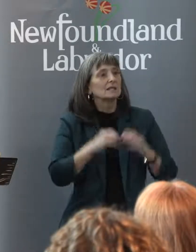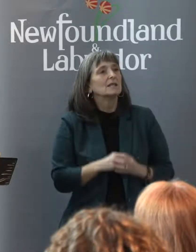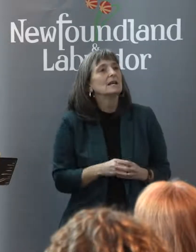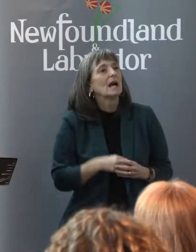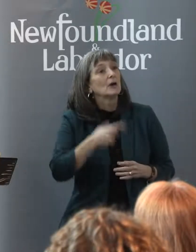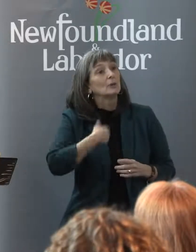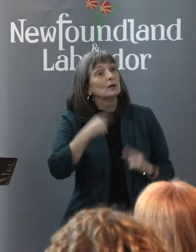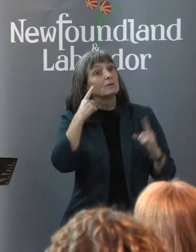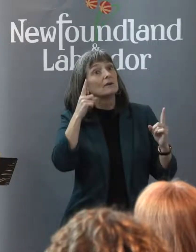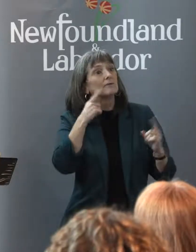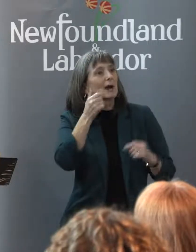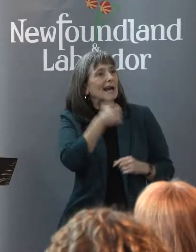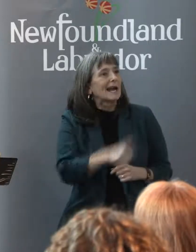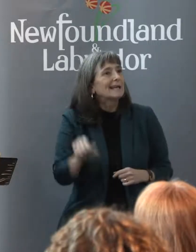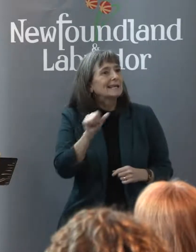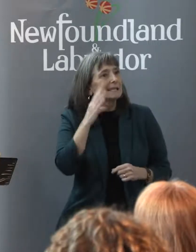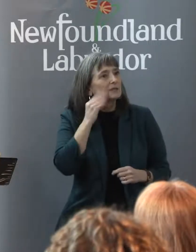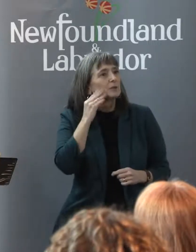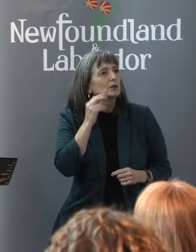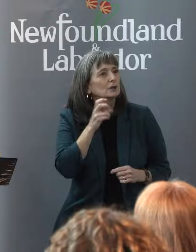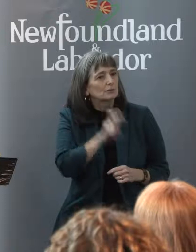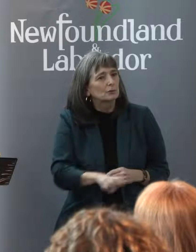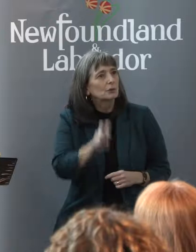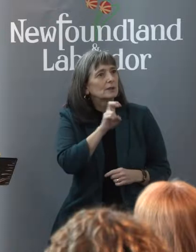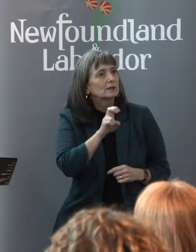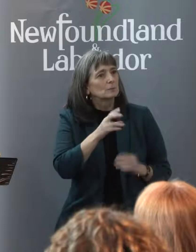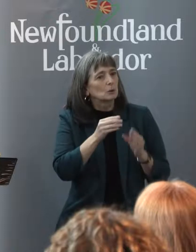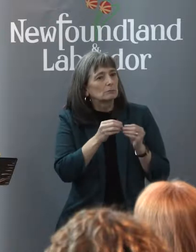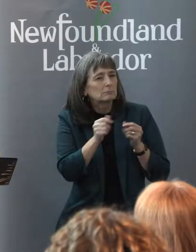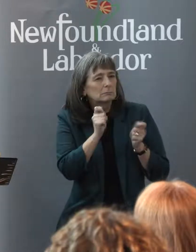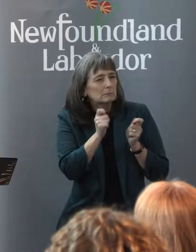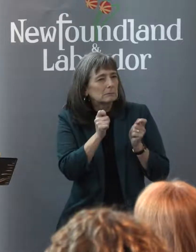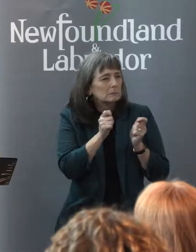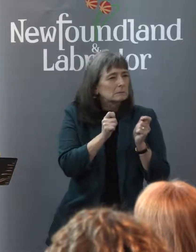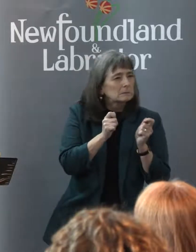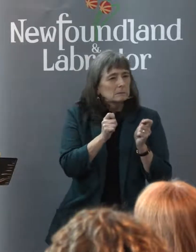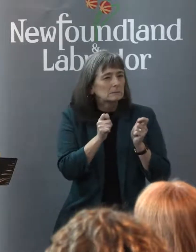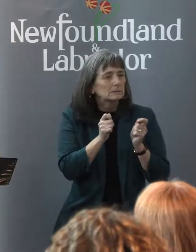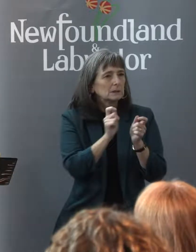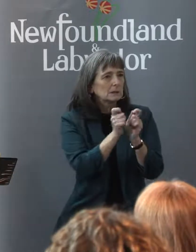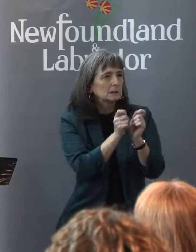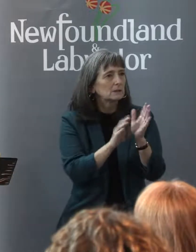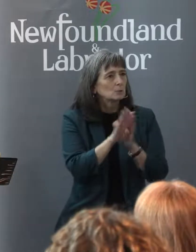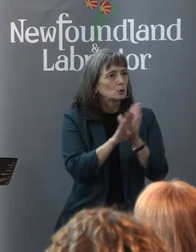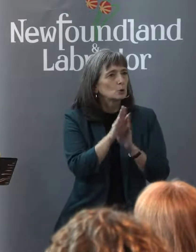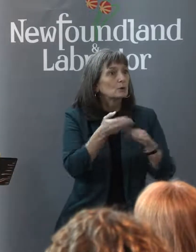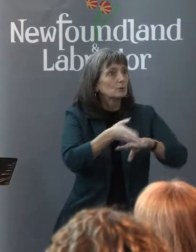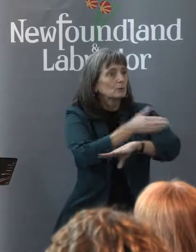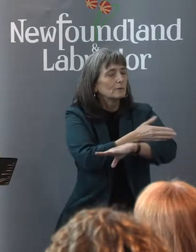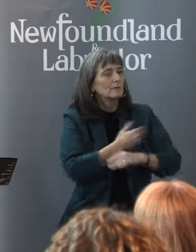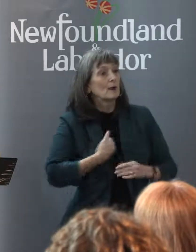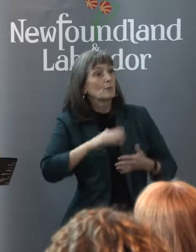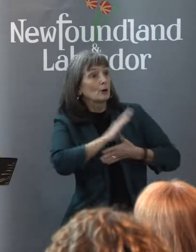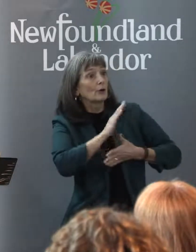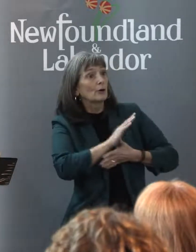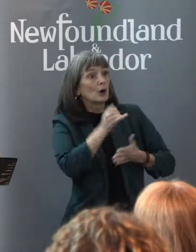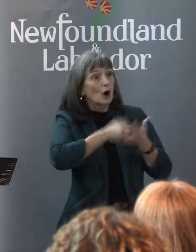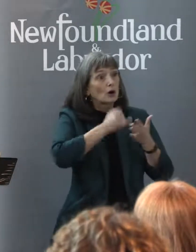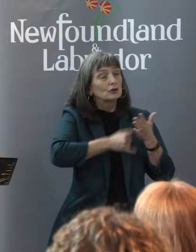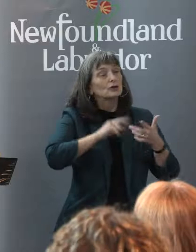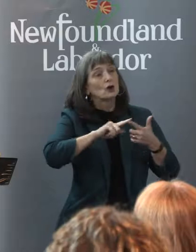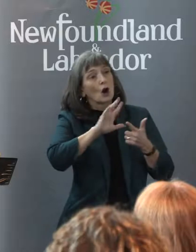and fine-tuning tourism experiences. We will prioritize arts, culture,